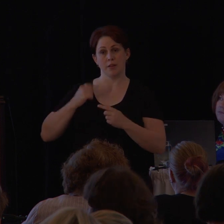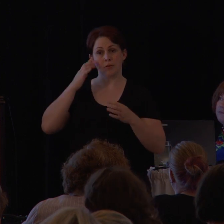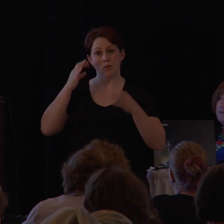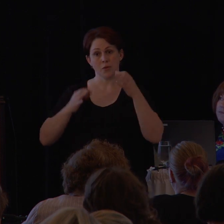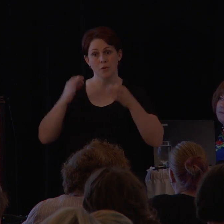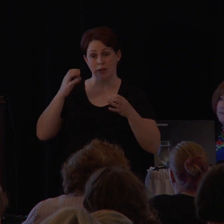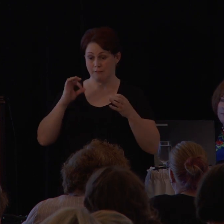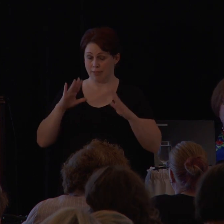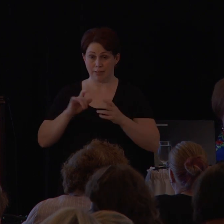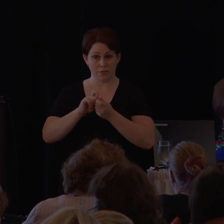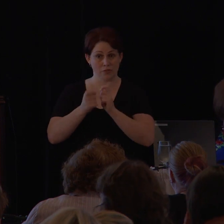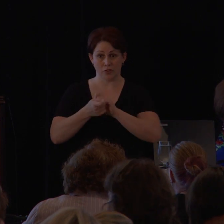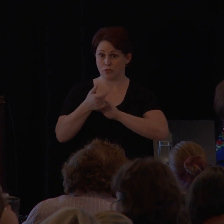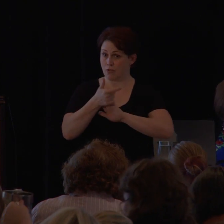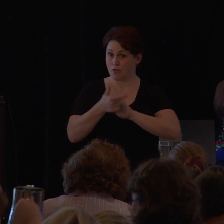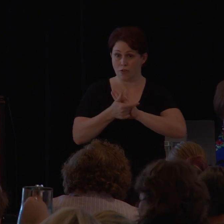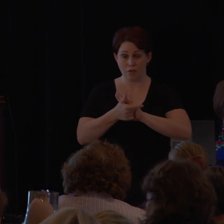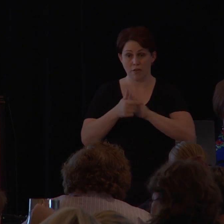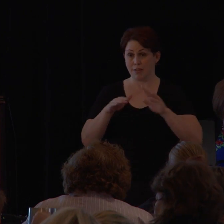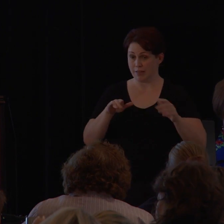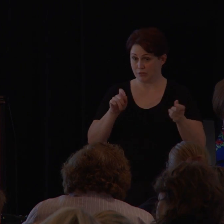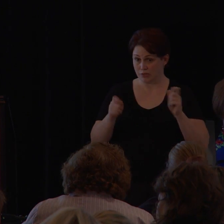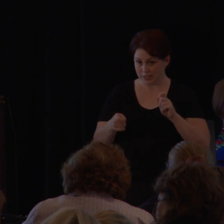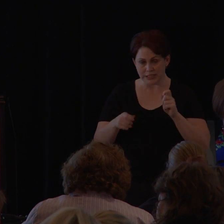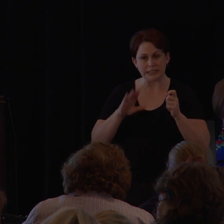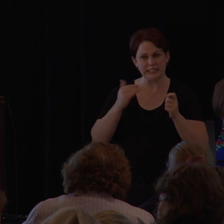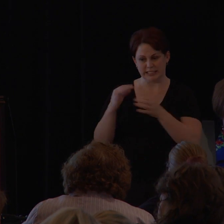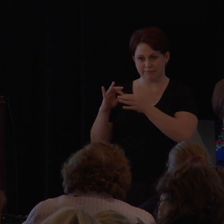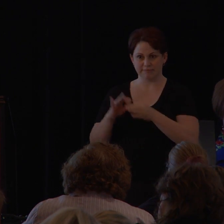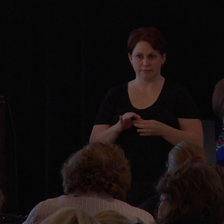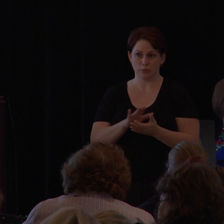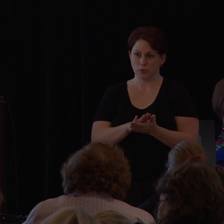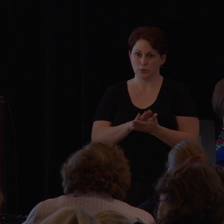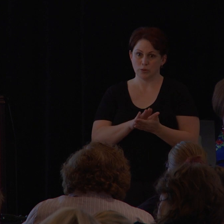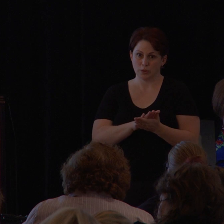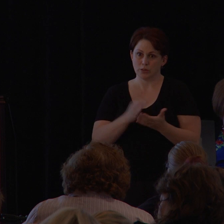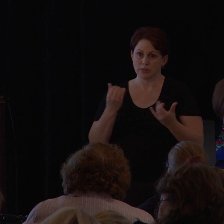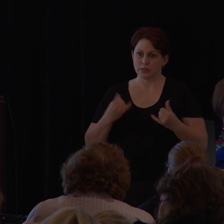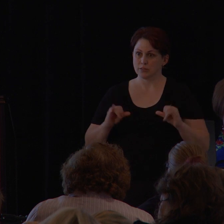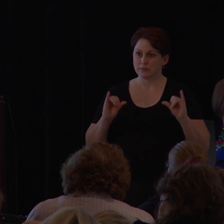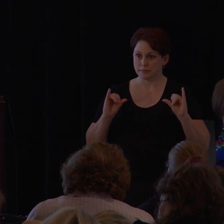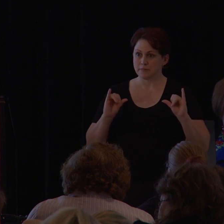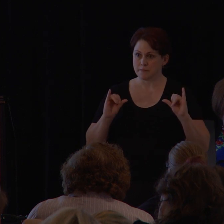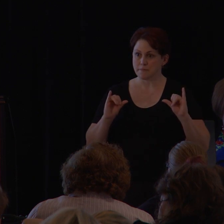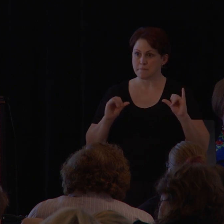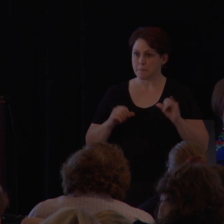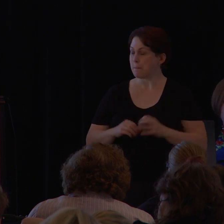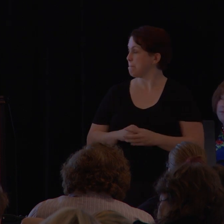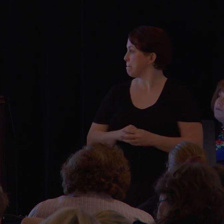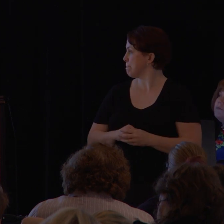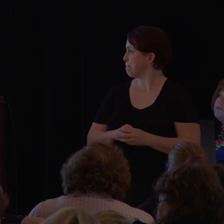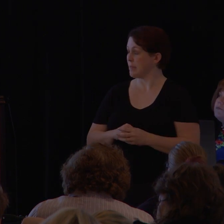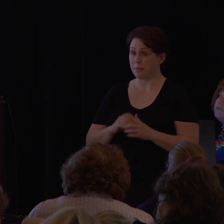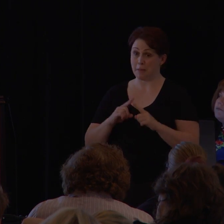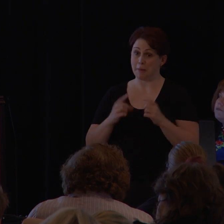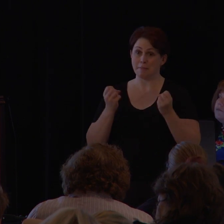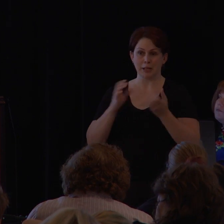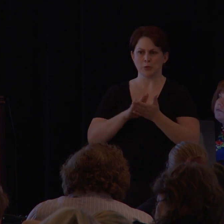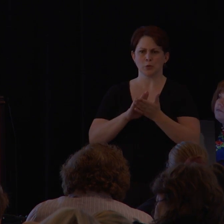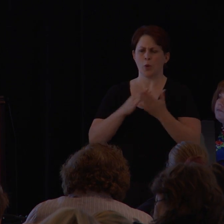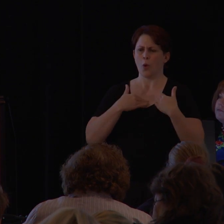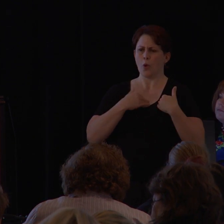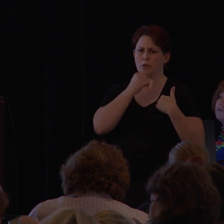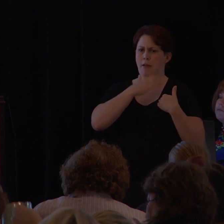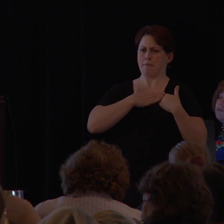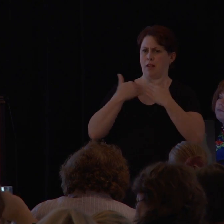change the legislation, it seems to me that falls within school jurisdiction. That doesn't seem to be the approach many schools are taking. Many schools are saying, no,